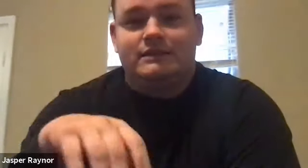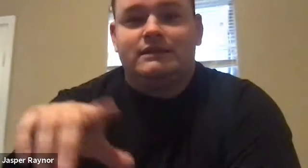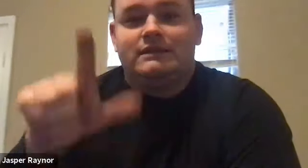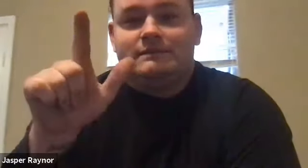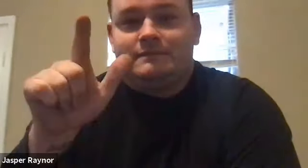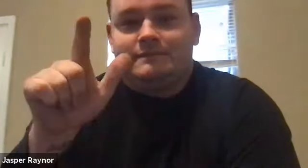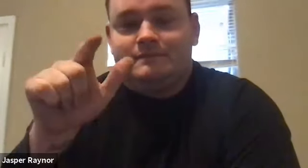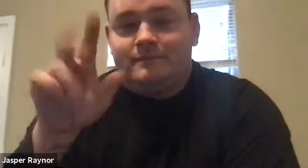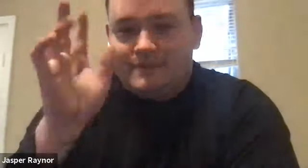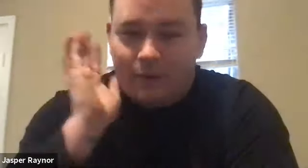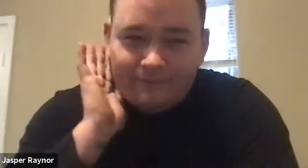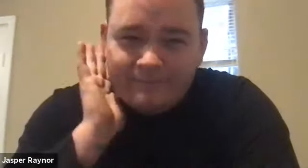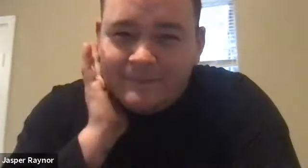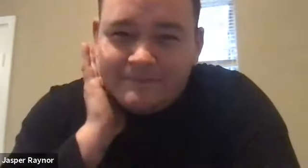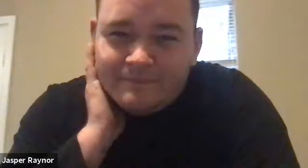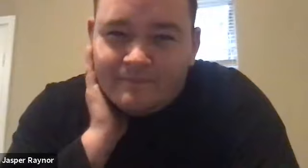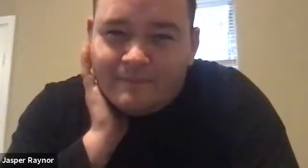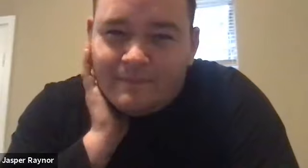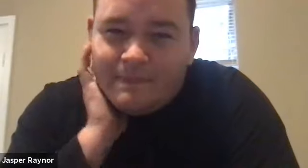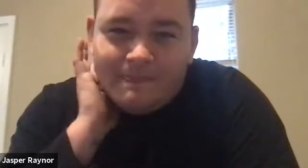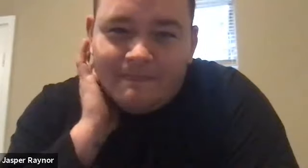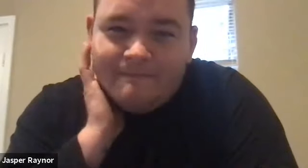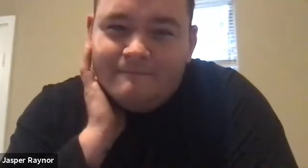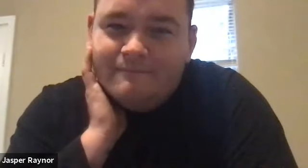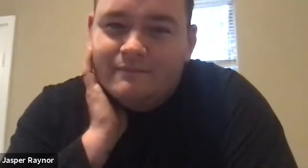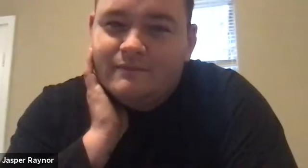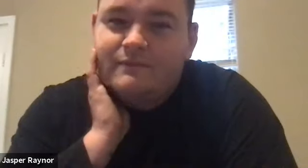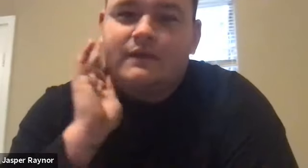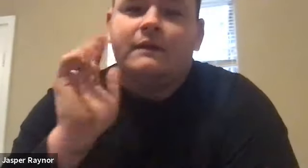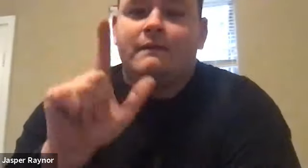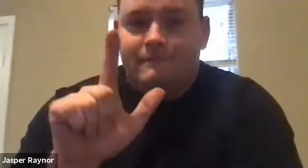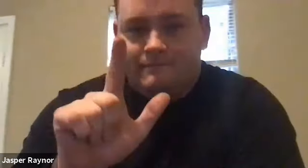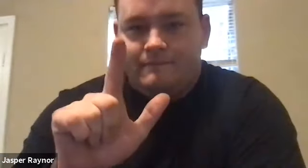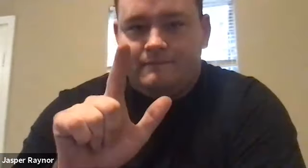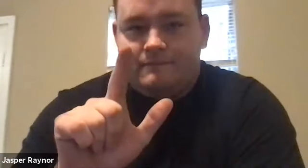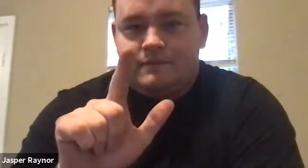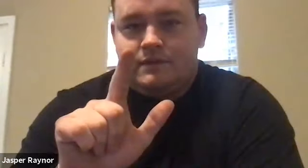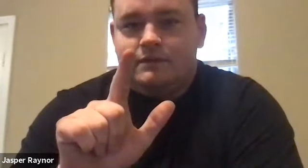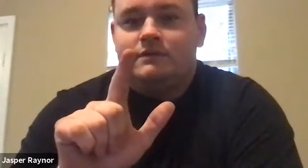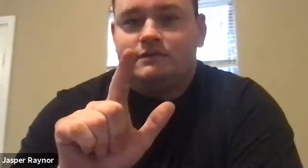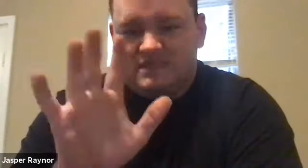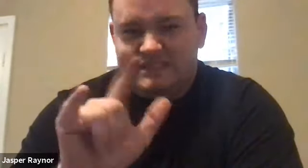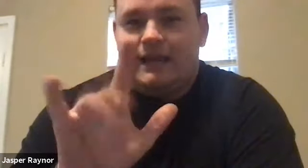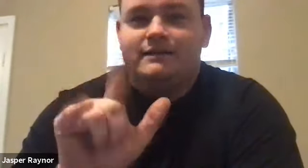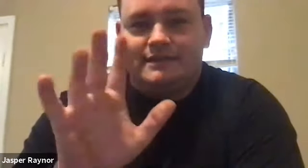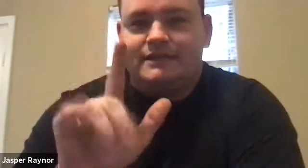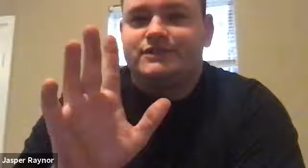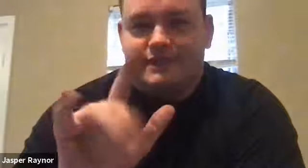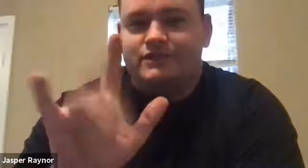5. Say what? Because this is the 2 and this is the 5, so they just do 25. They Okay. just do